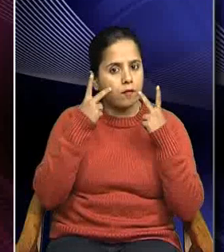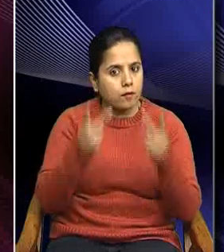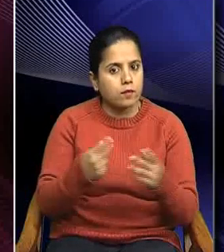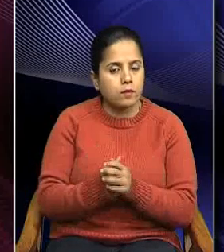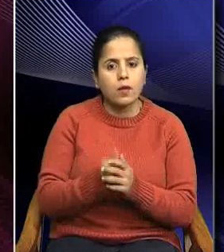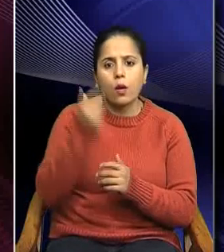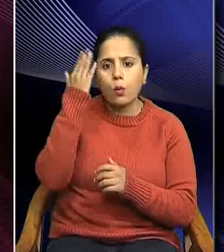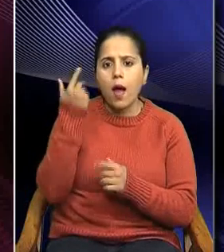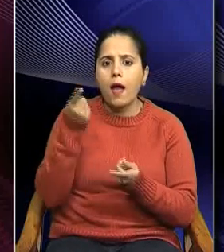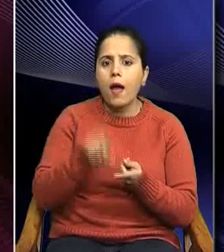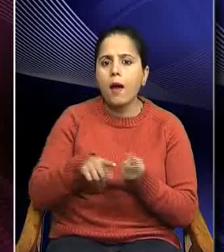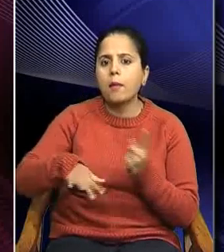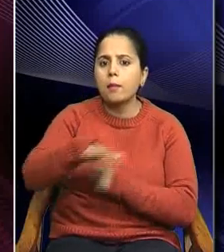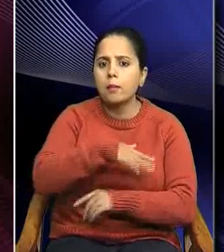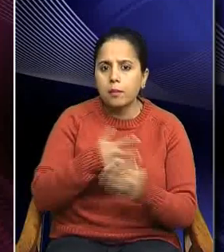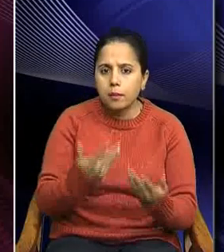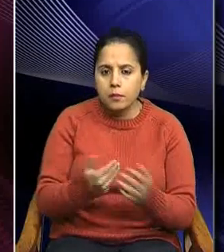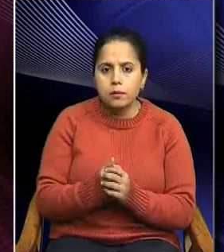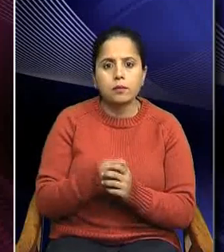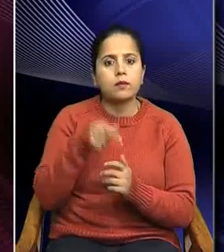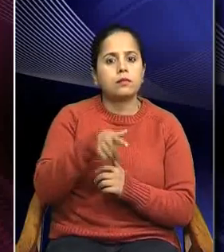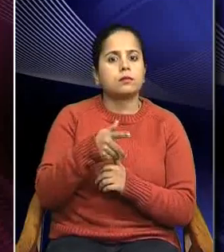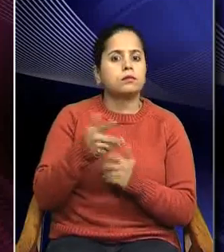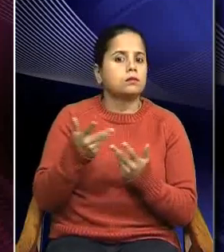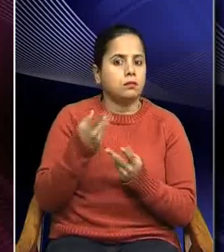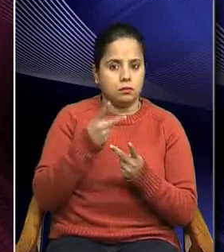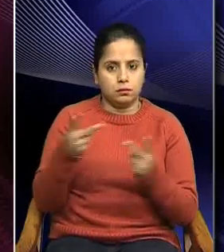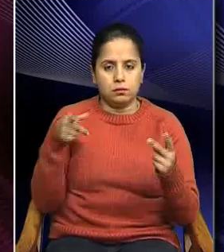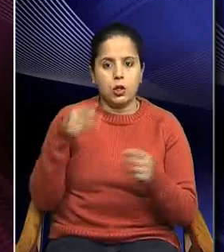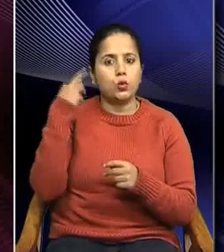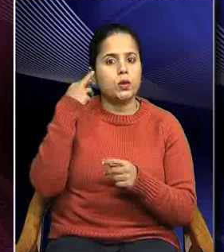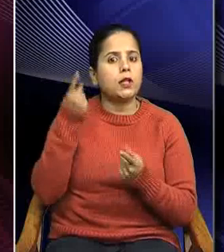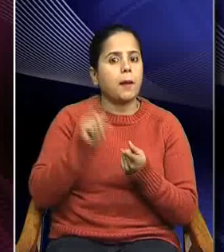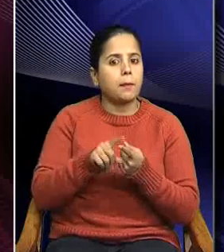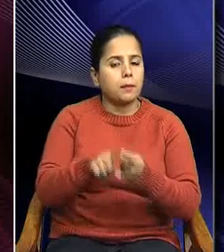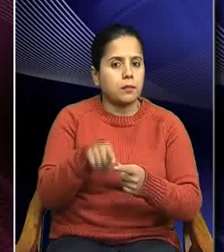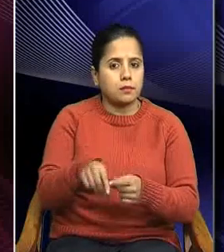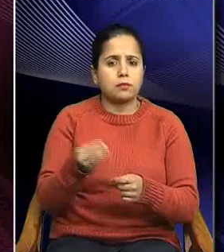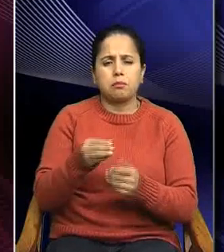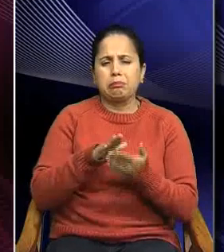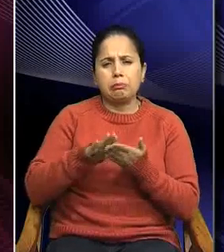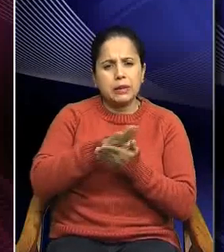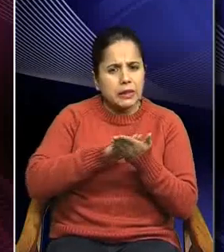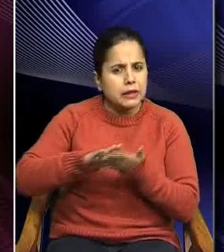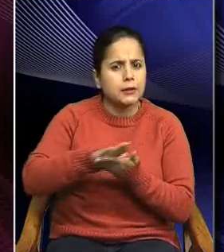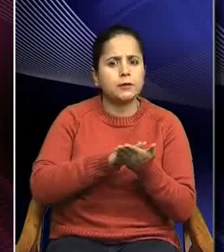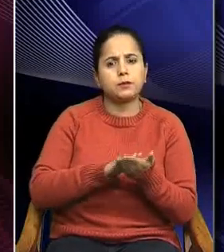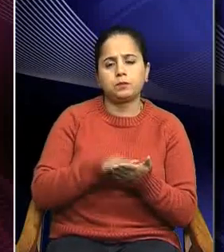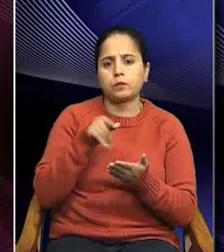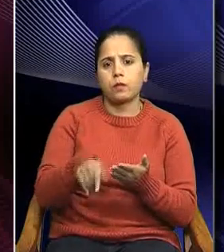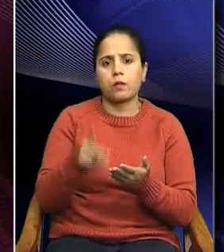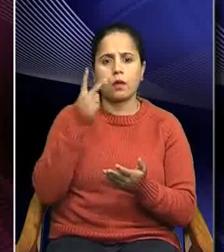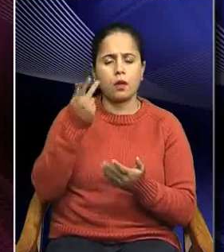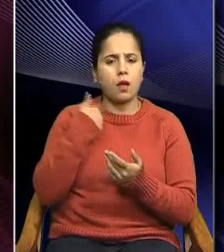things happen, why things are the way they are, and so forth. These very basic